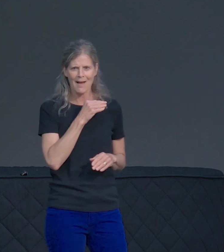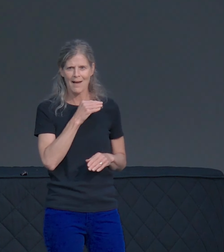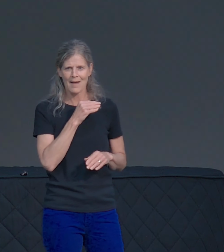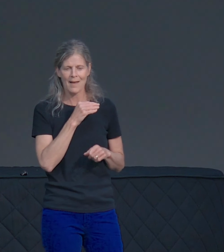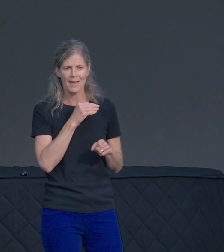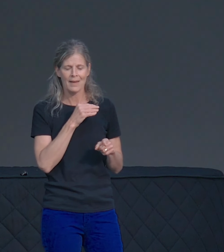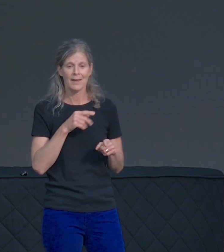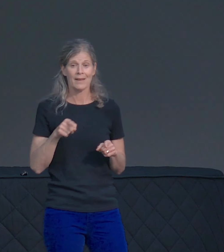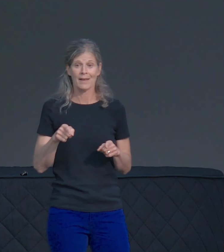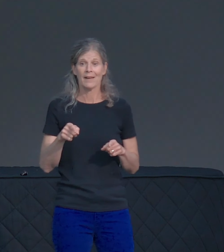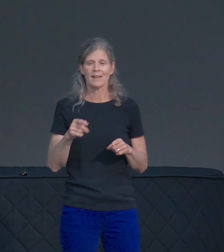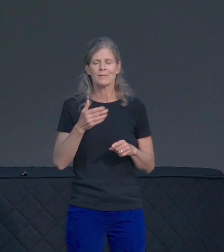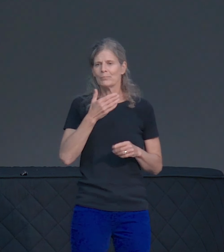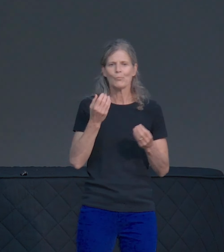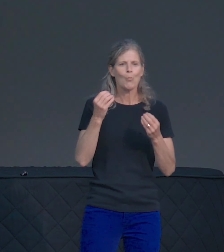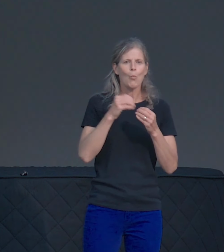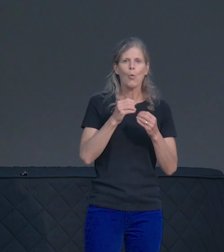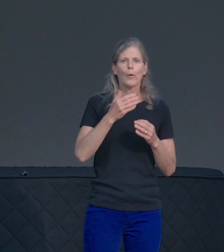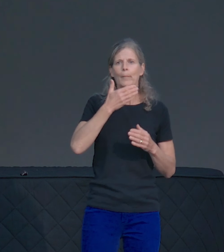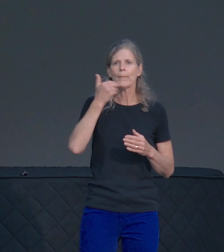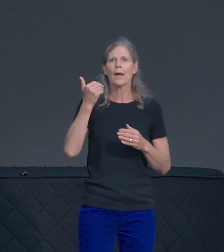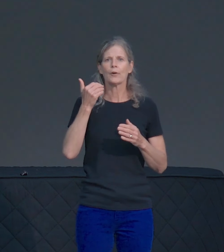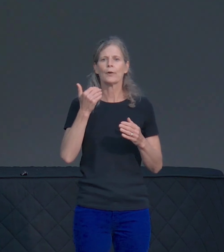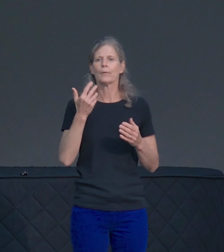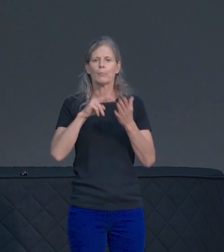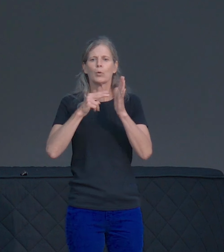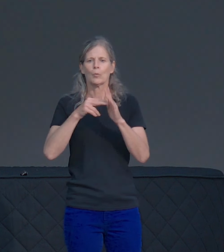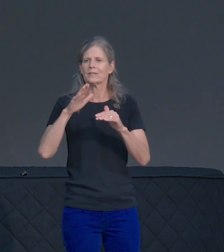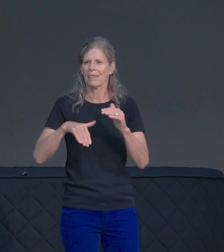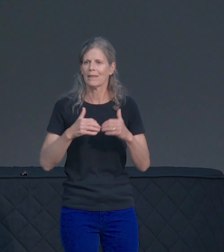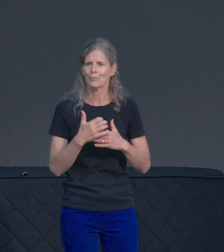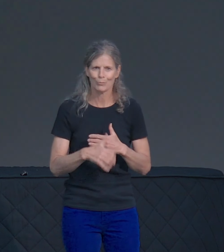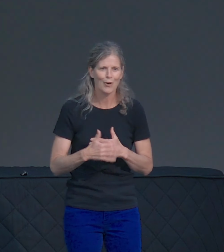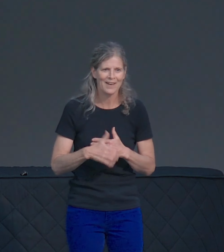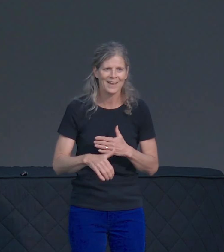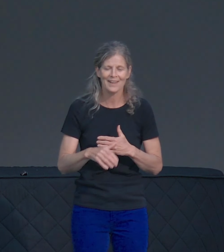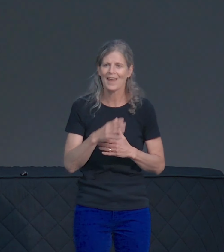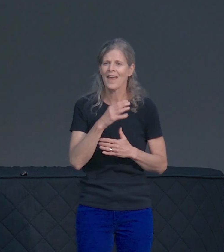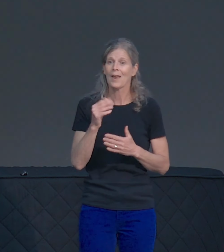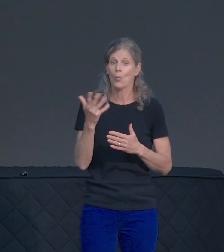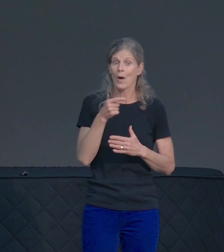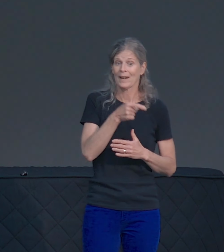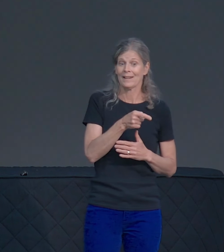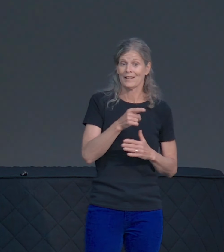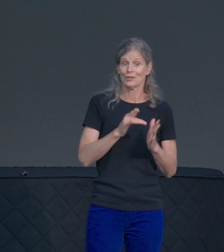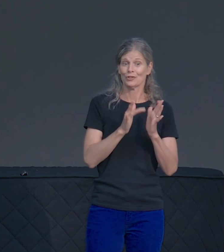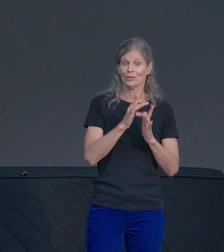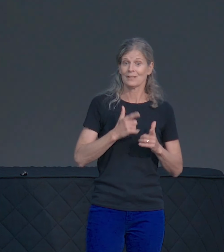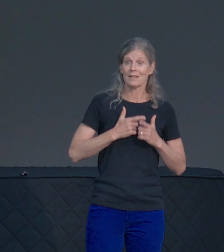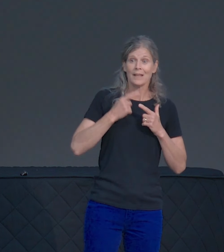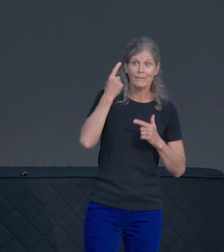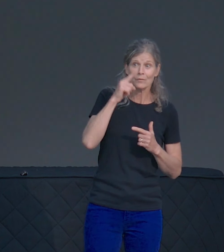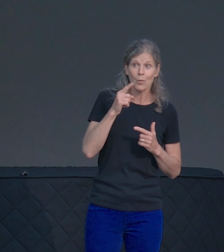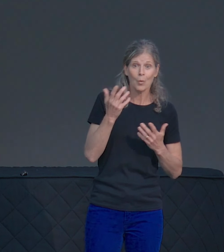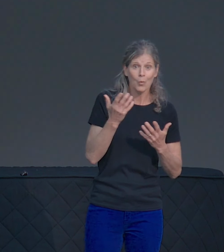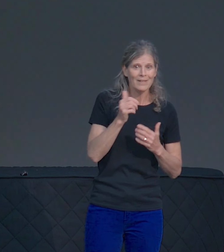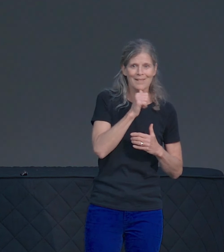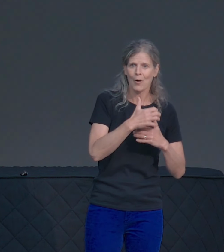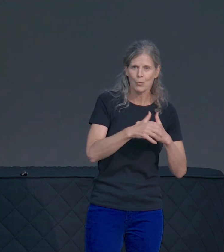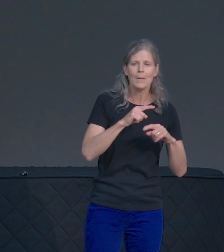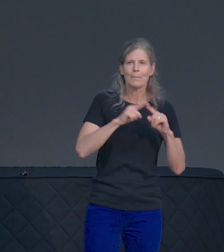something greater to live for than bread. And what he lives for is every word that comes from the mouth of God. The